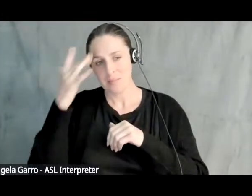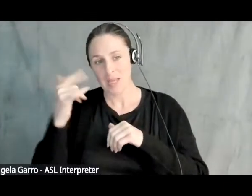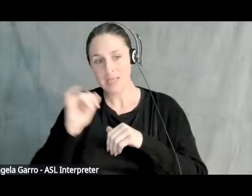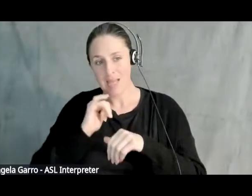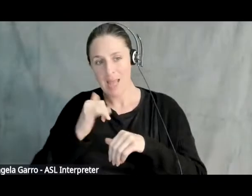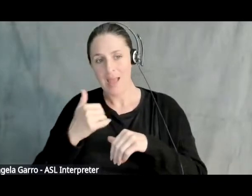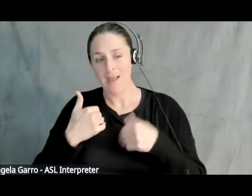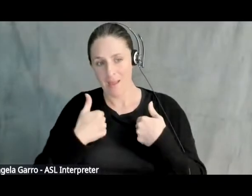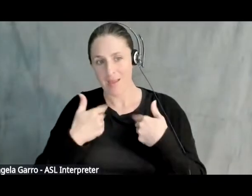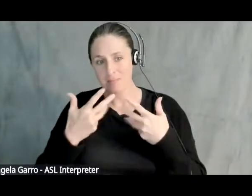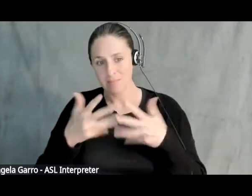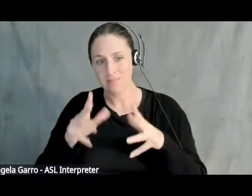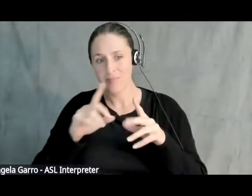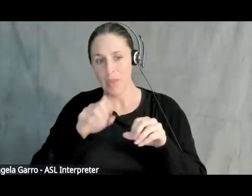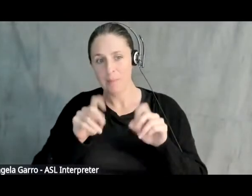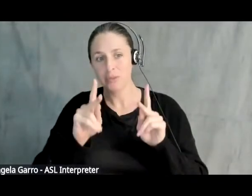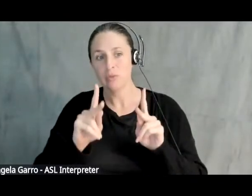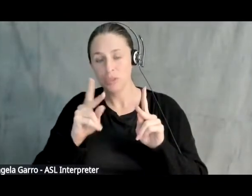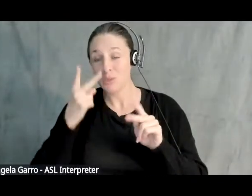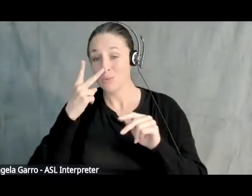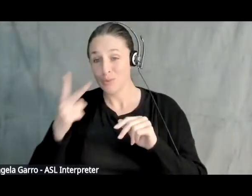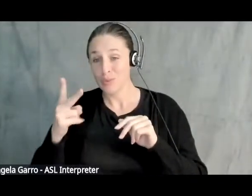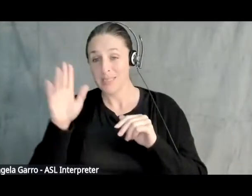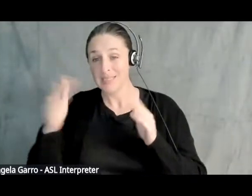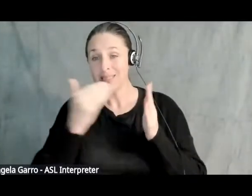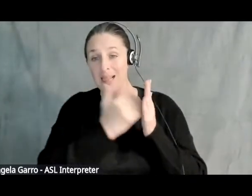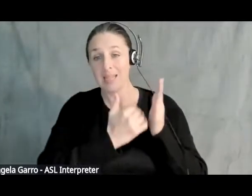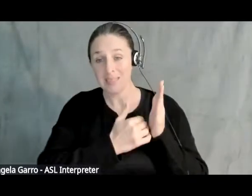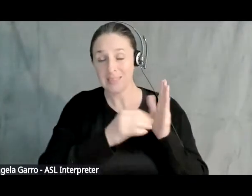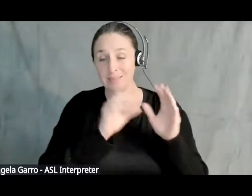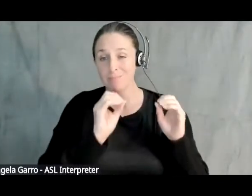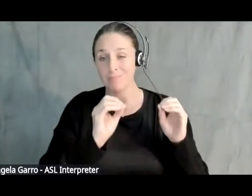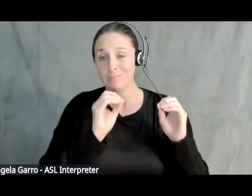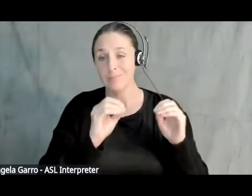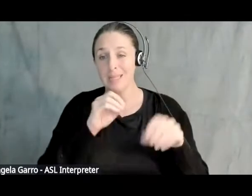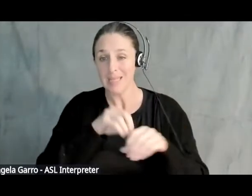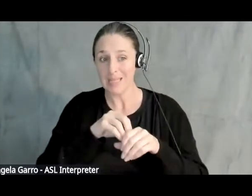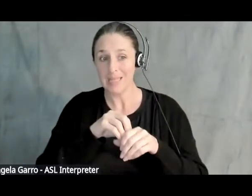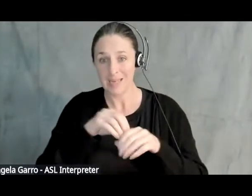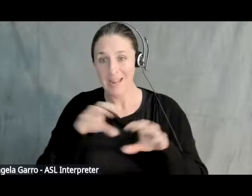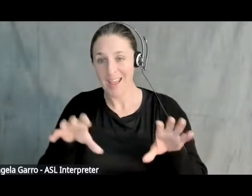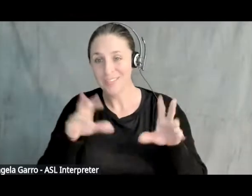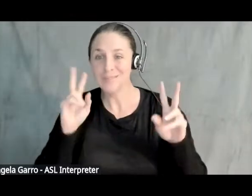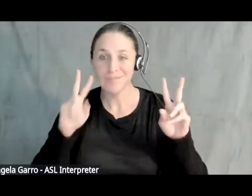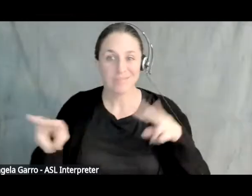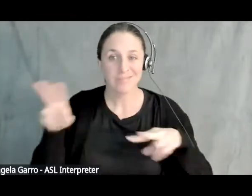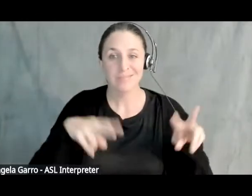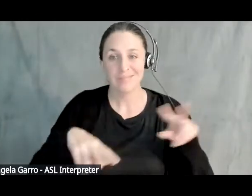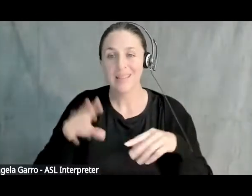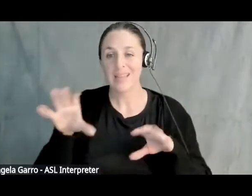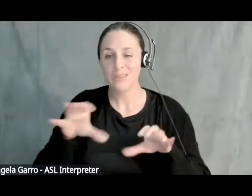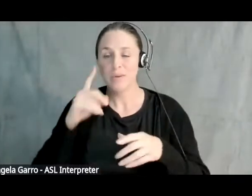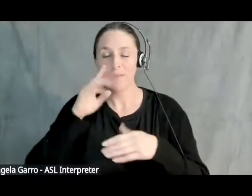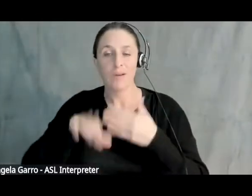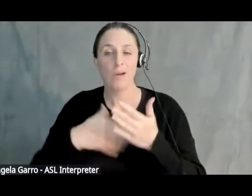see the lesson in action when they actually presented it. They did it for all of the students during their flex